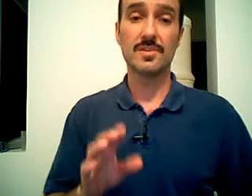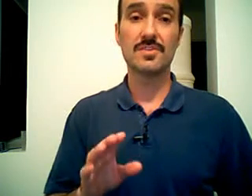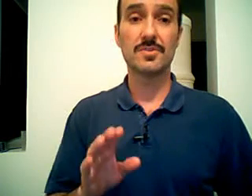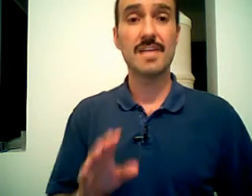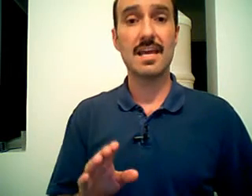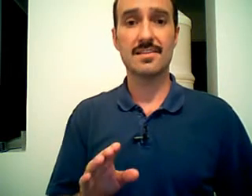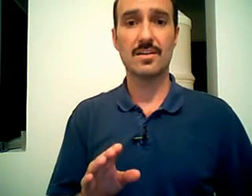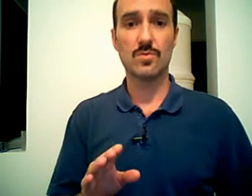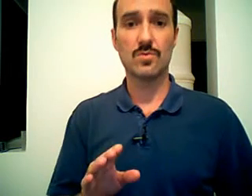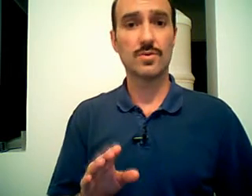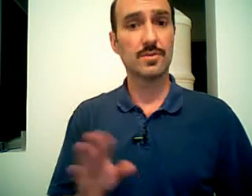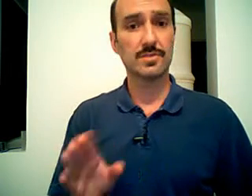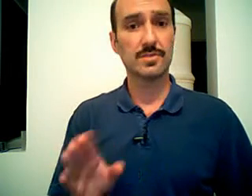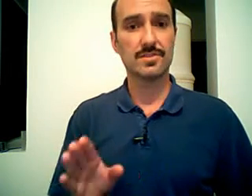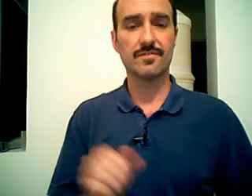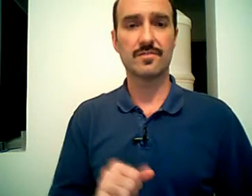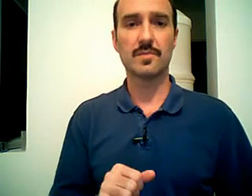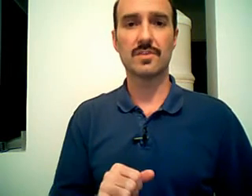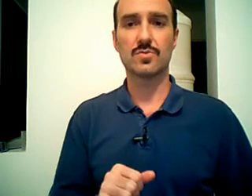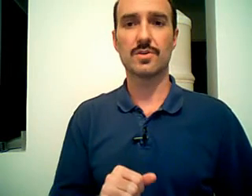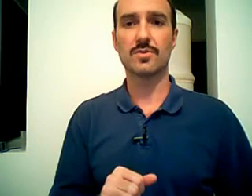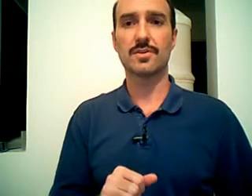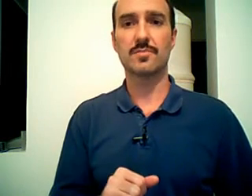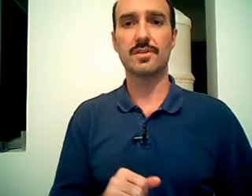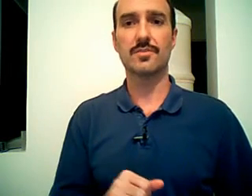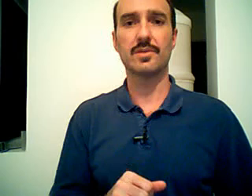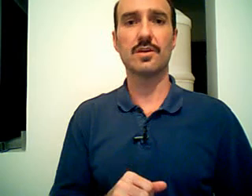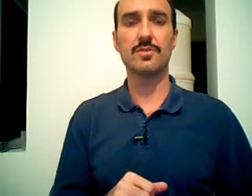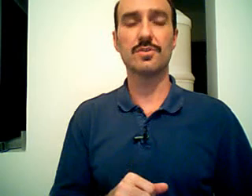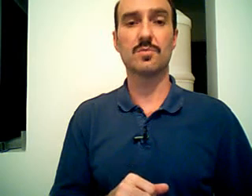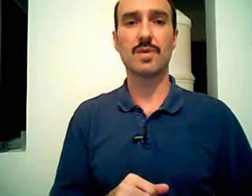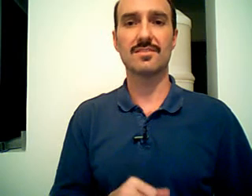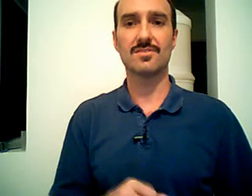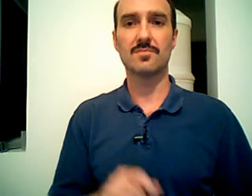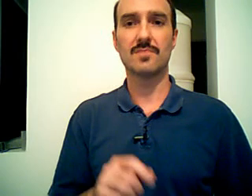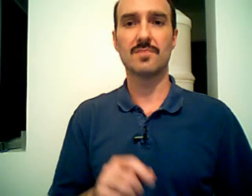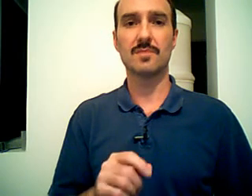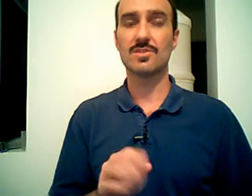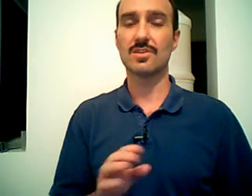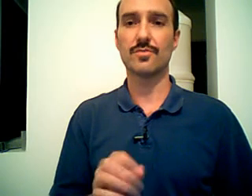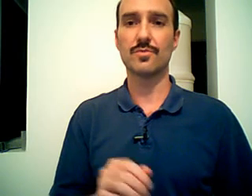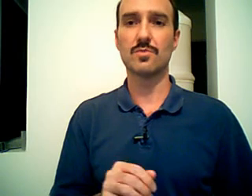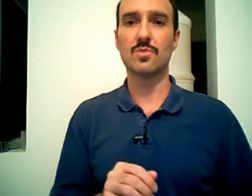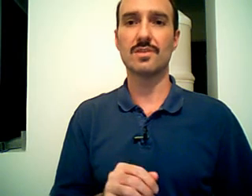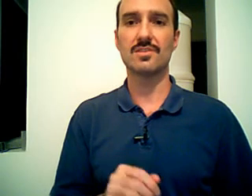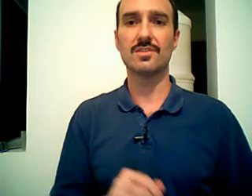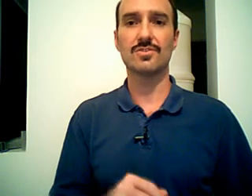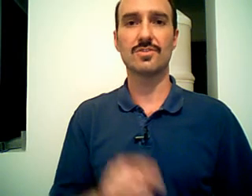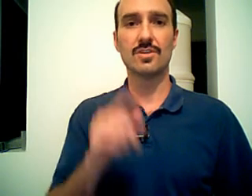are in ASL word order, which is different from English word order. But here we go, and you can practice them. I'm just going to go through them once each. So